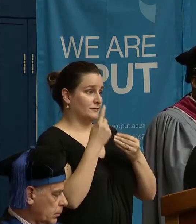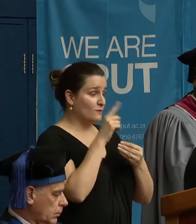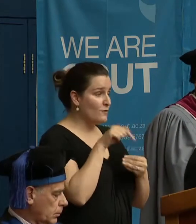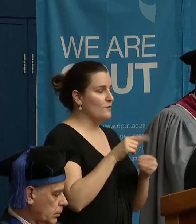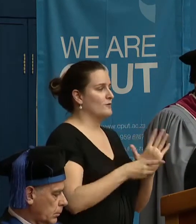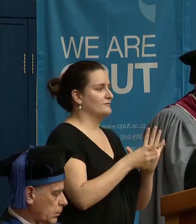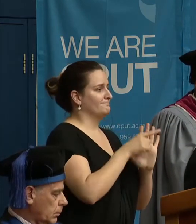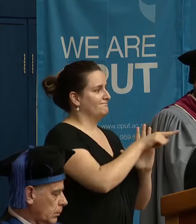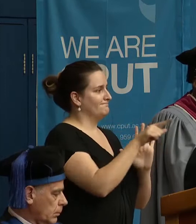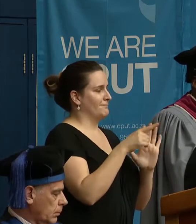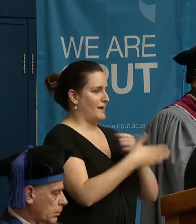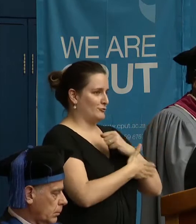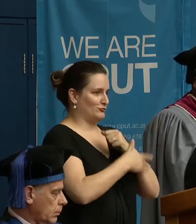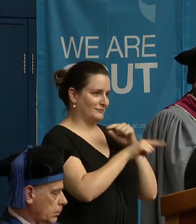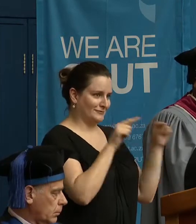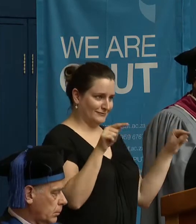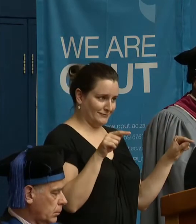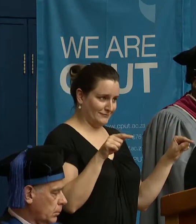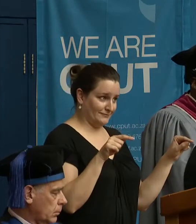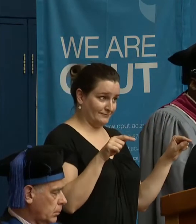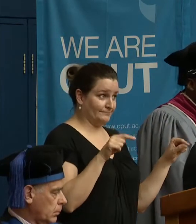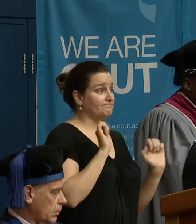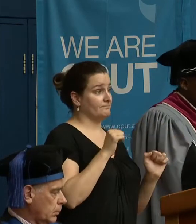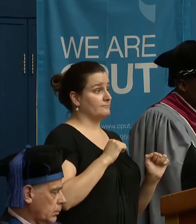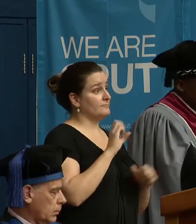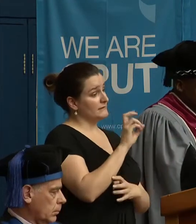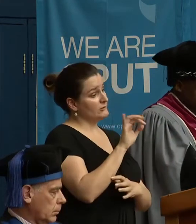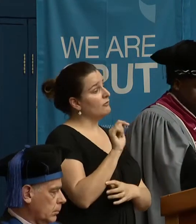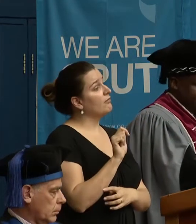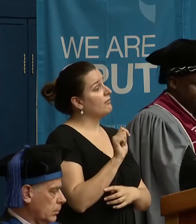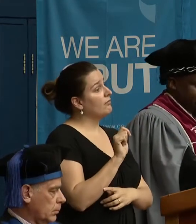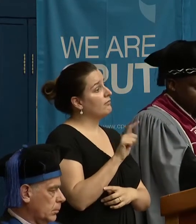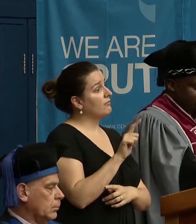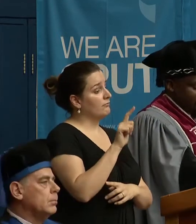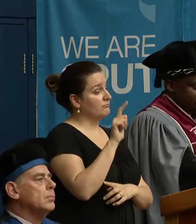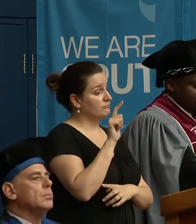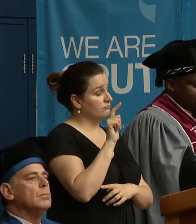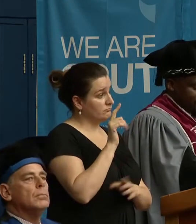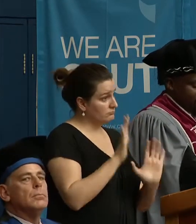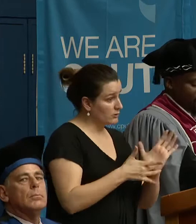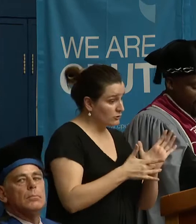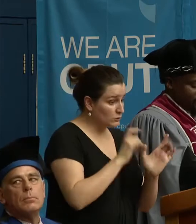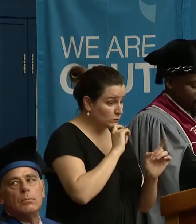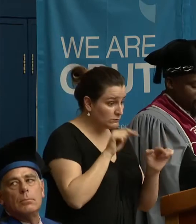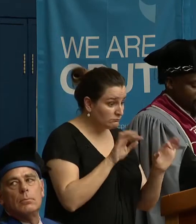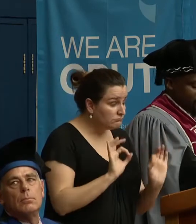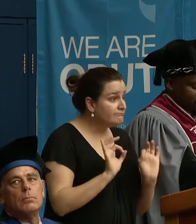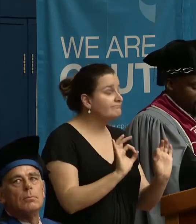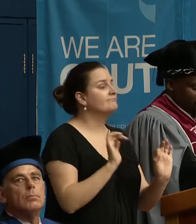countries. He believes that digital technology used effectively can be incredibly